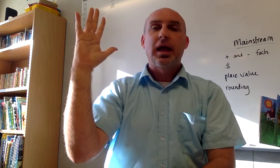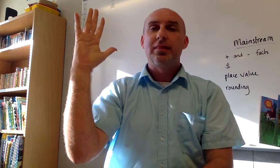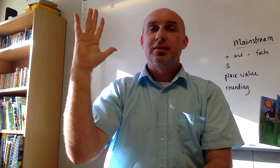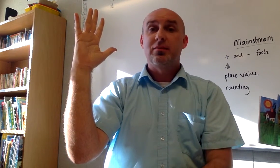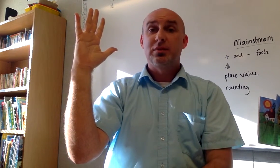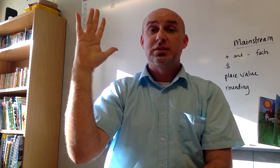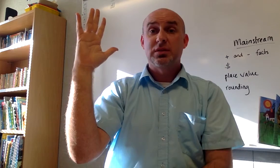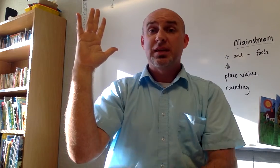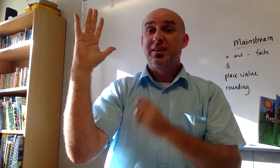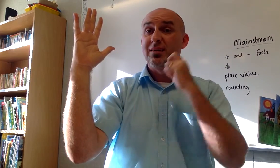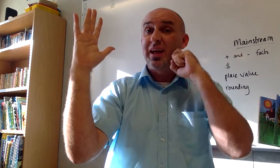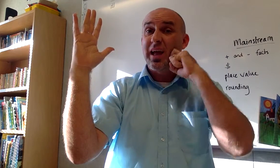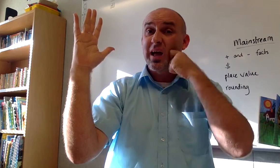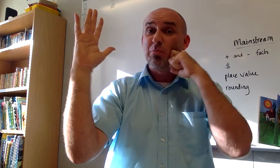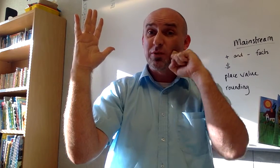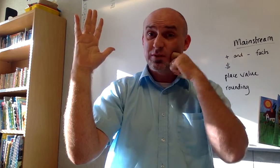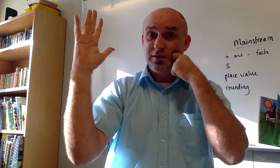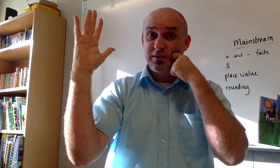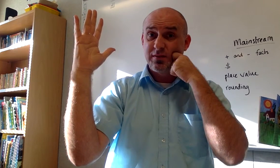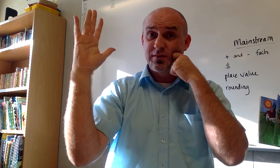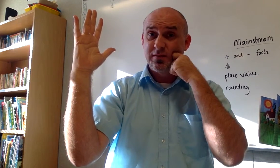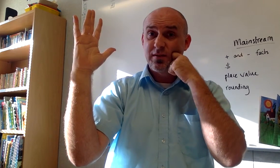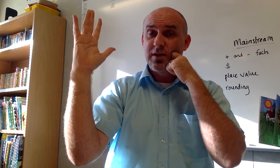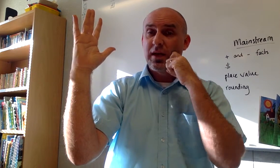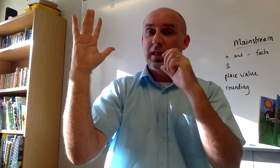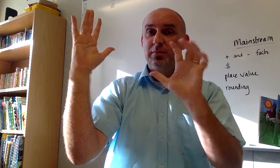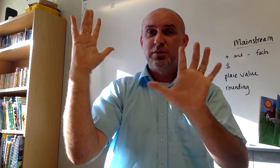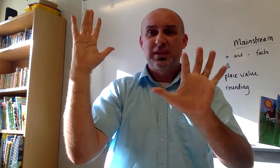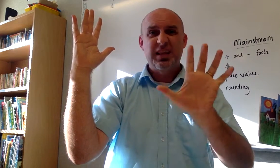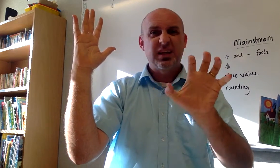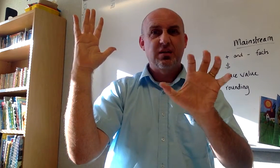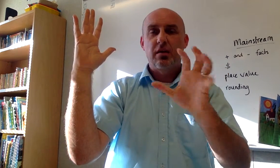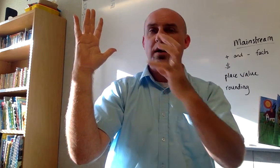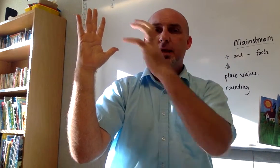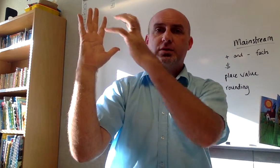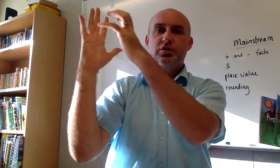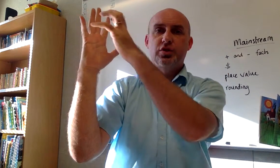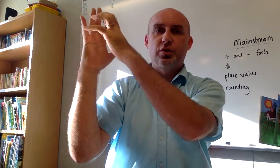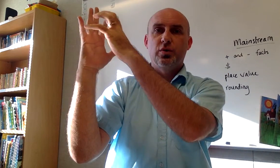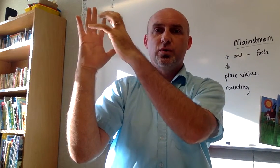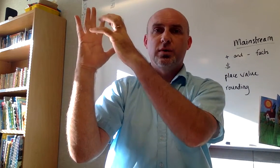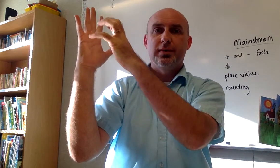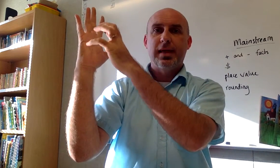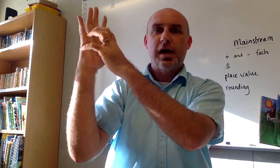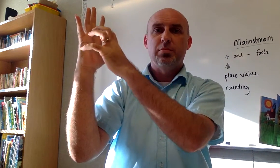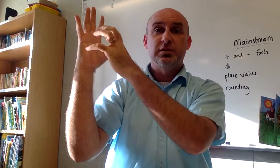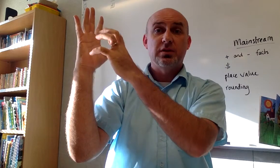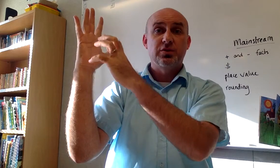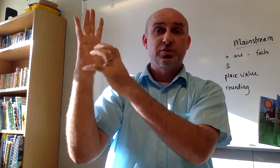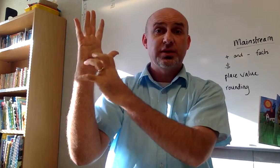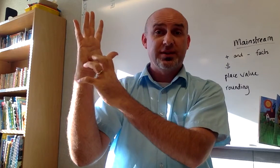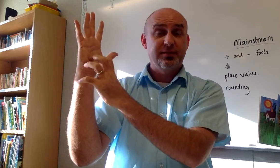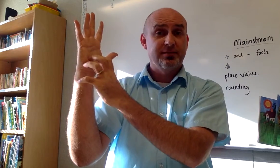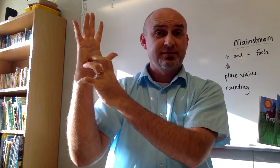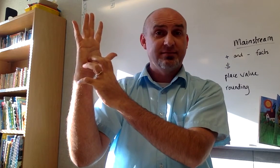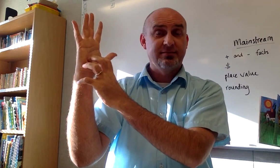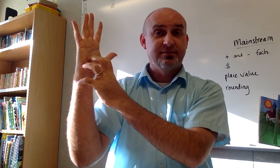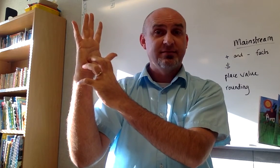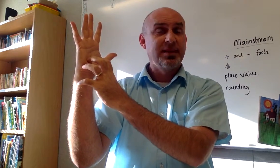And then I'm going to say apples. And I'm using like a claw hand to show the apples on the tree.